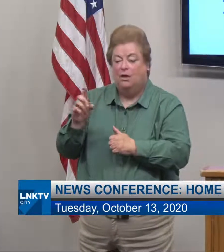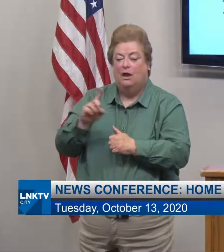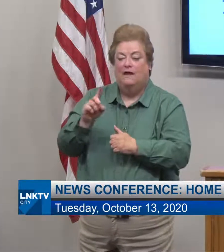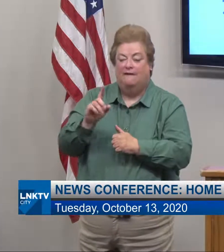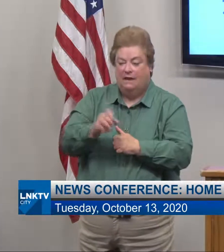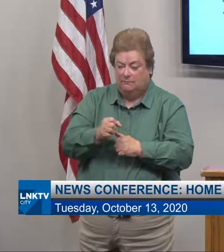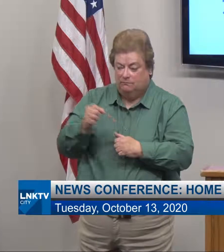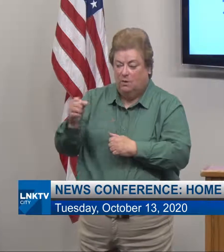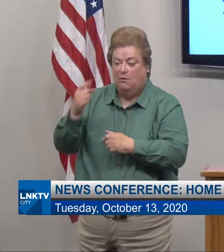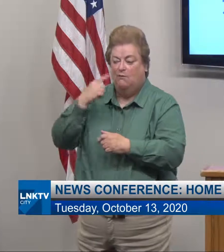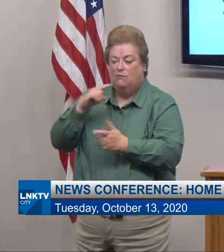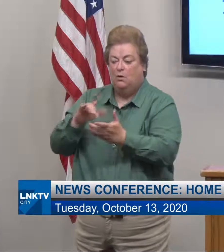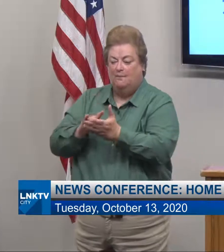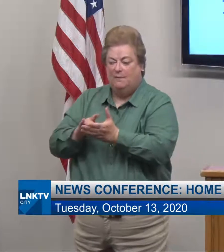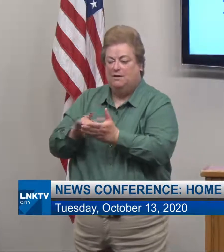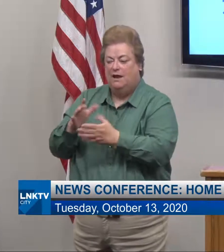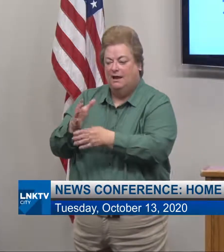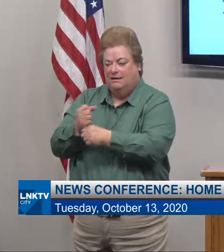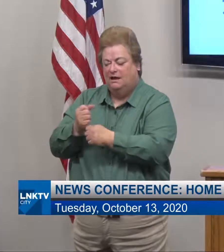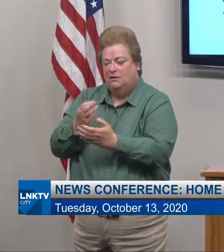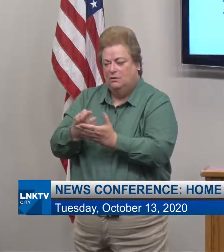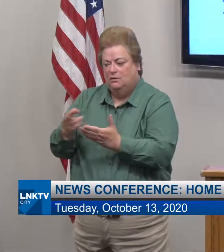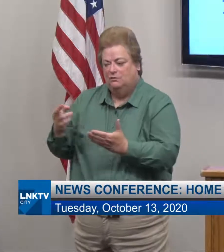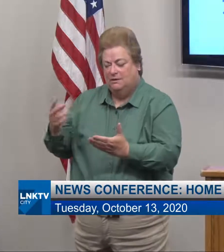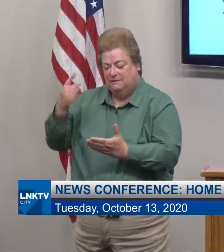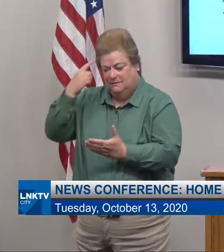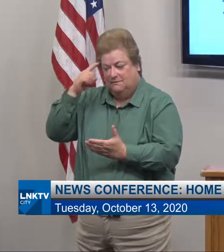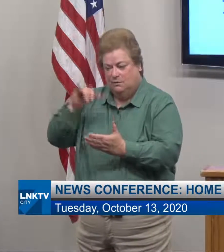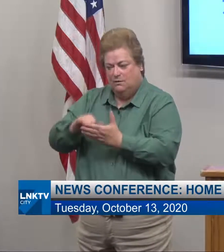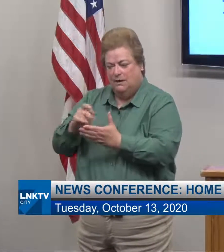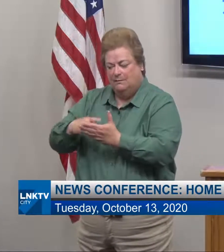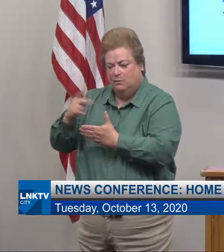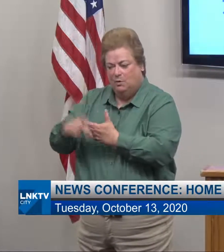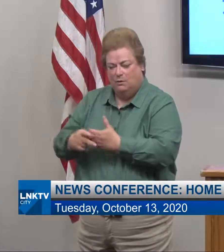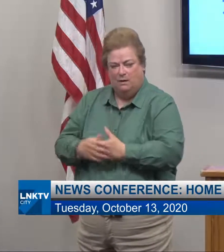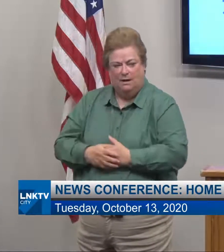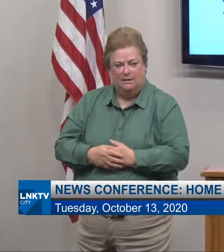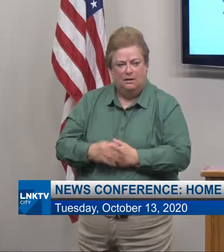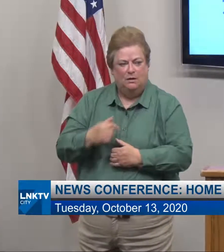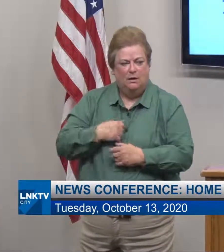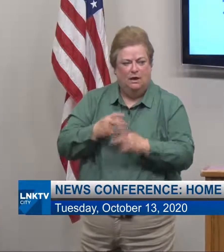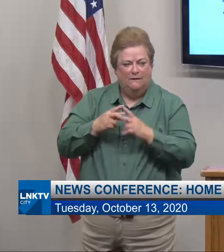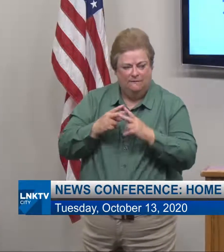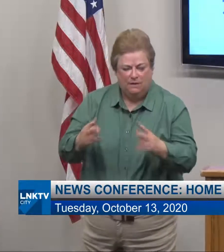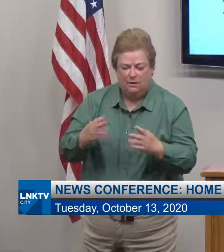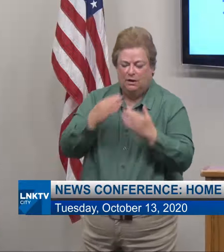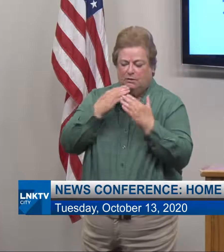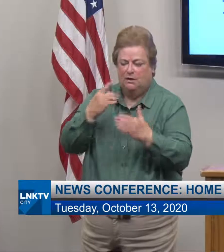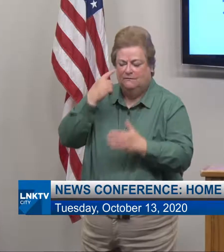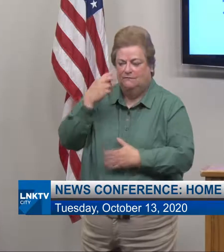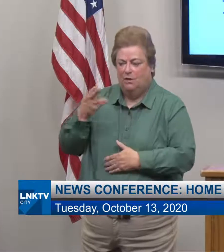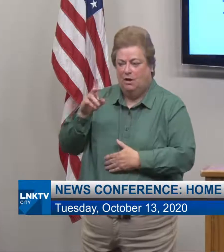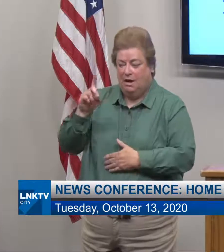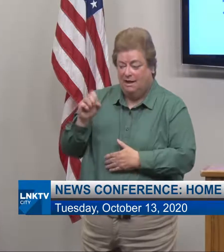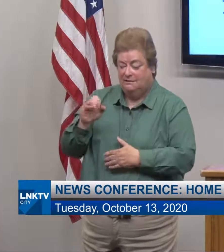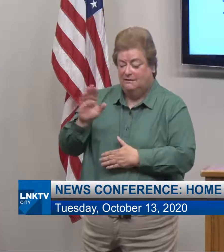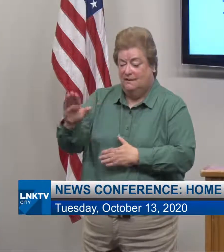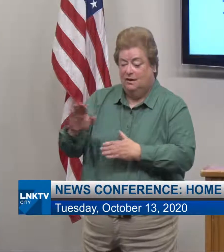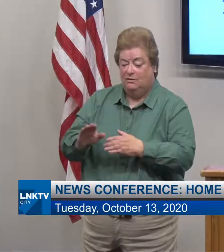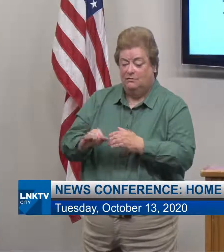treatment and access to the resources of this program. We are deeply grateful for HUD's support of our